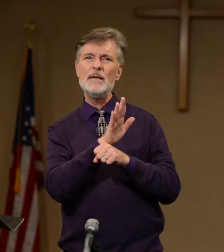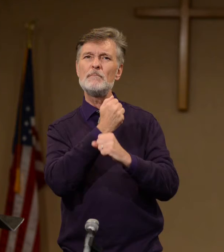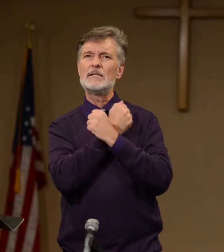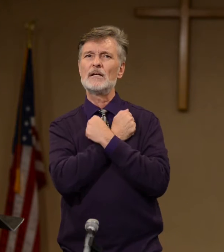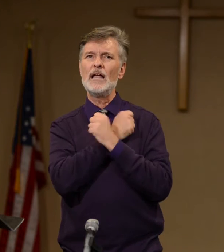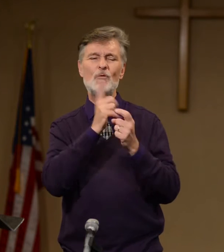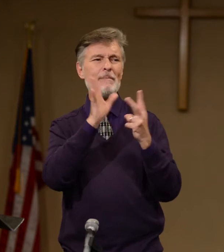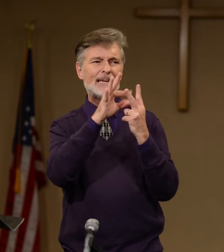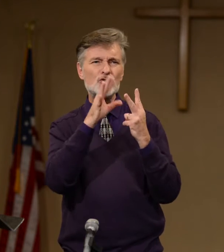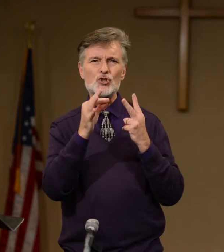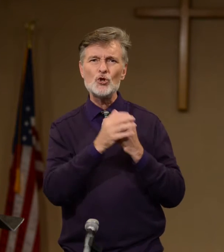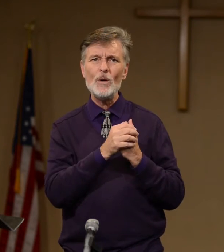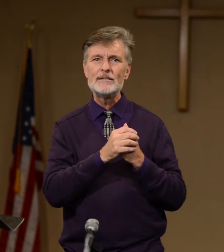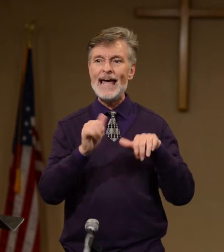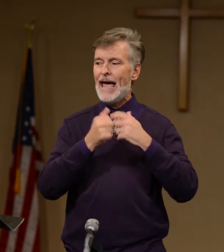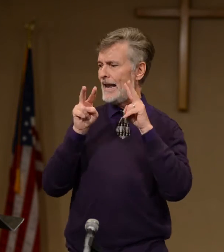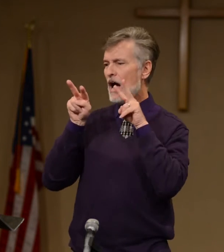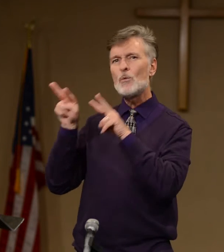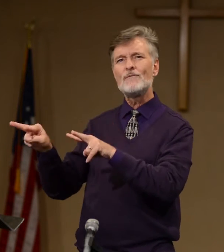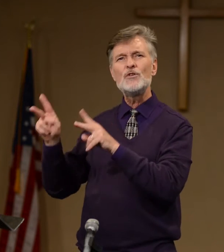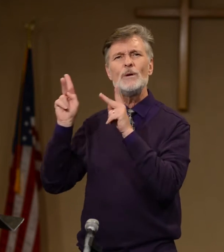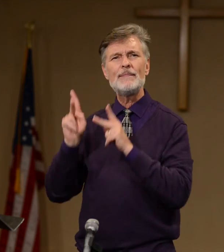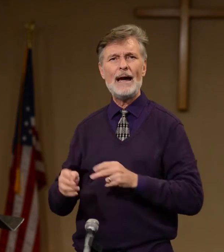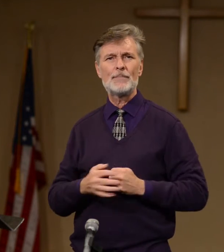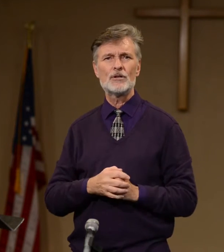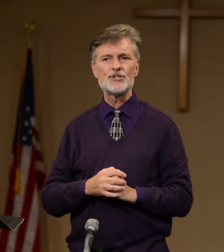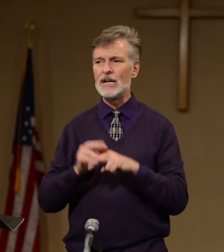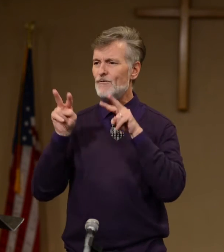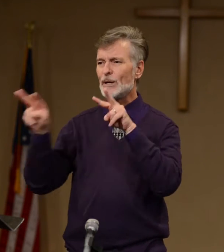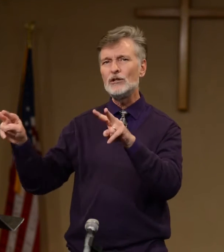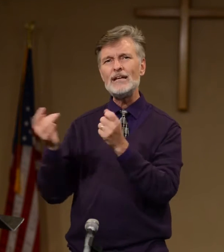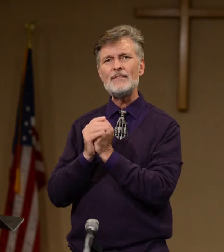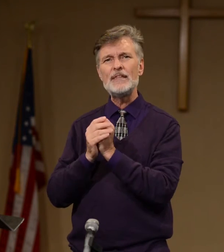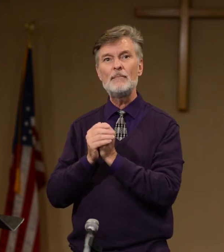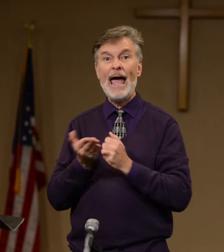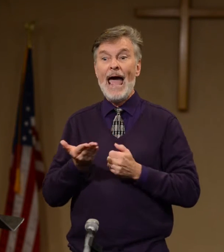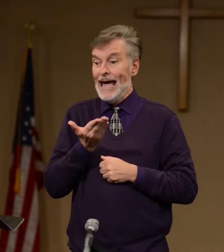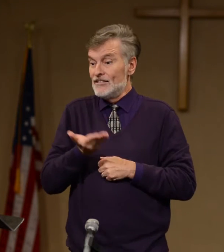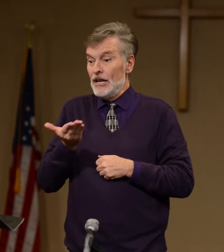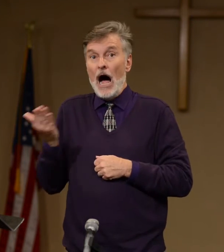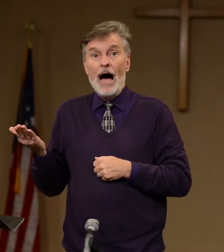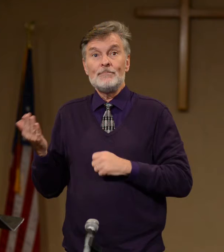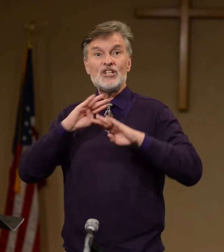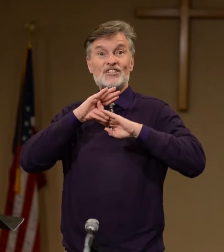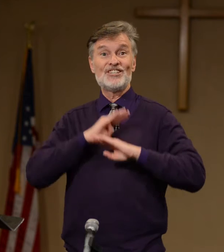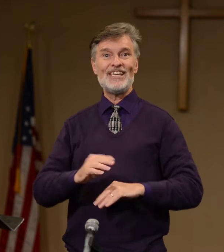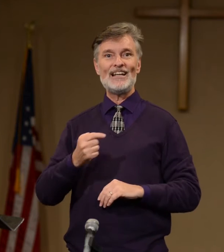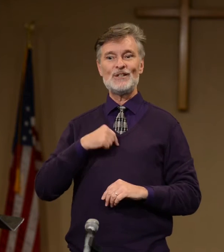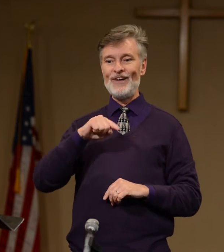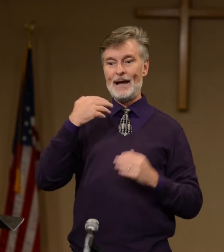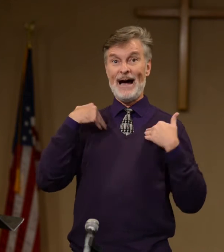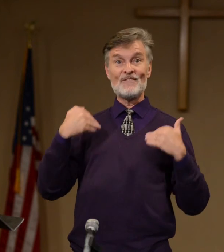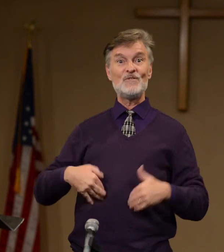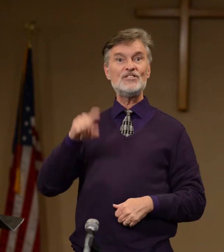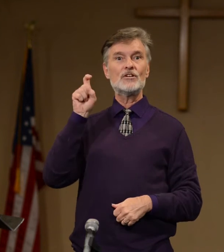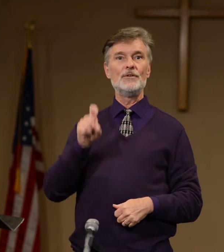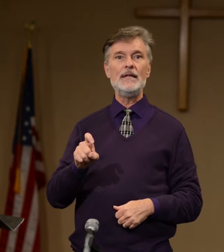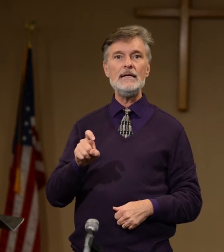commitment to love. We make a choice in how we're viewing that person. If we look at them as an object to satisfy my physical